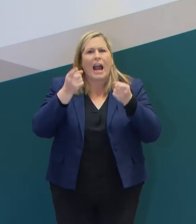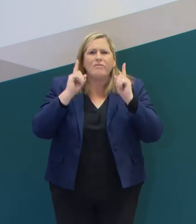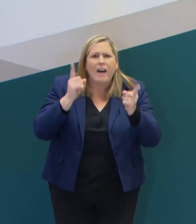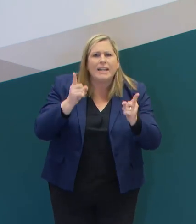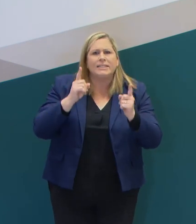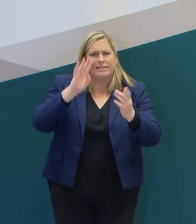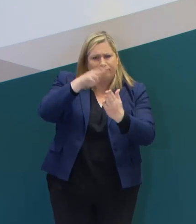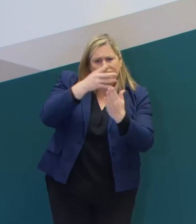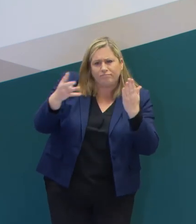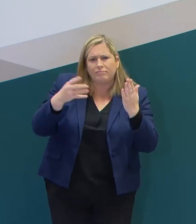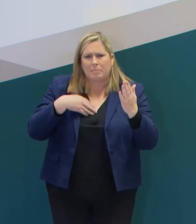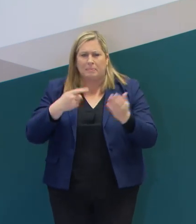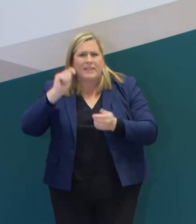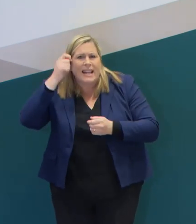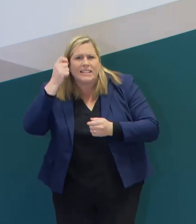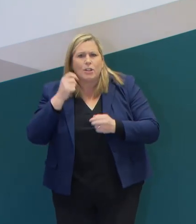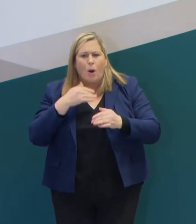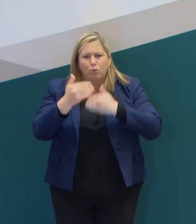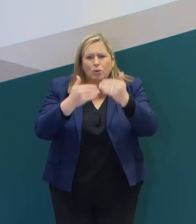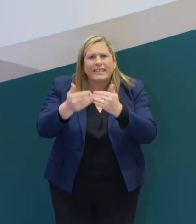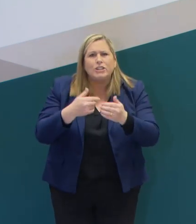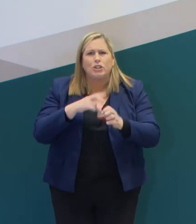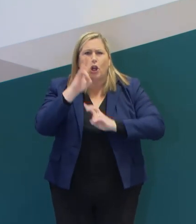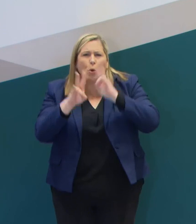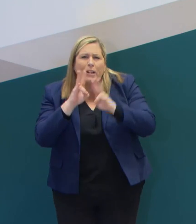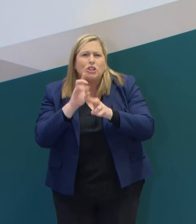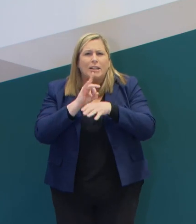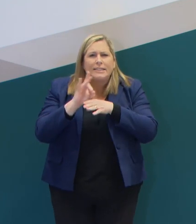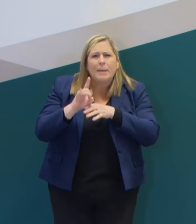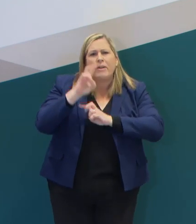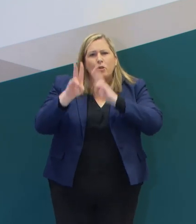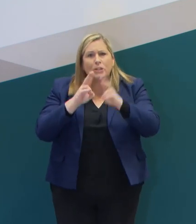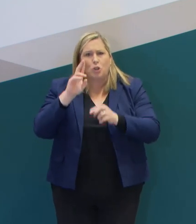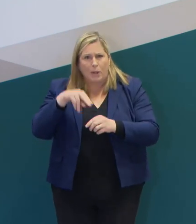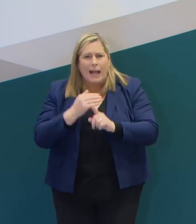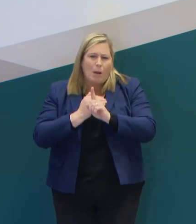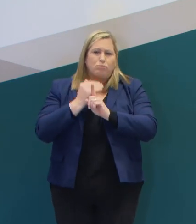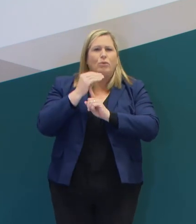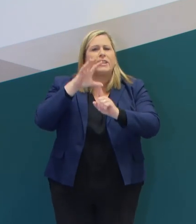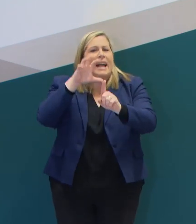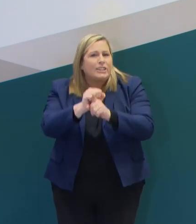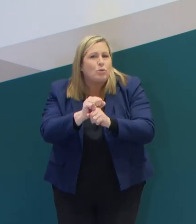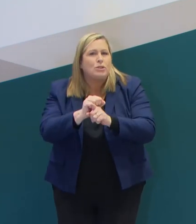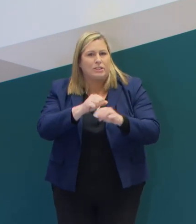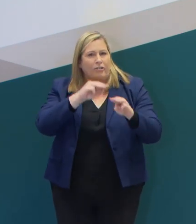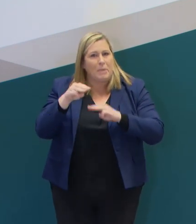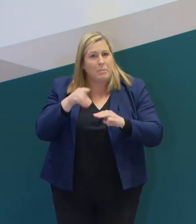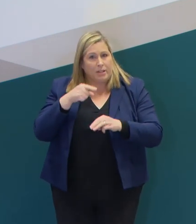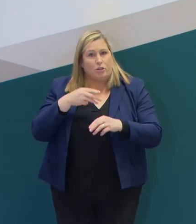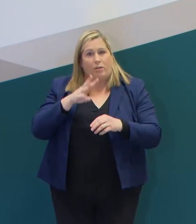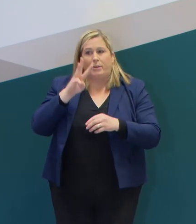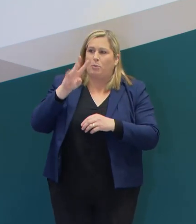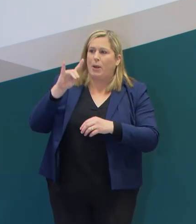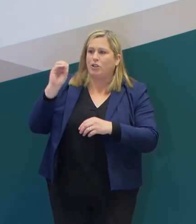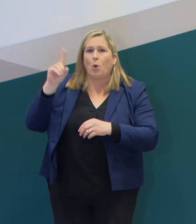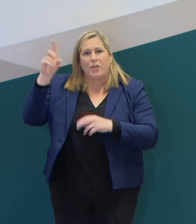testing procedures to try to focus, if you like, the diagnosis of people with these common symptoms on the WHO case